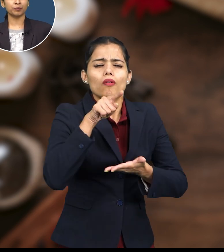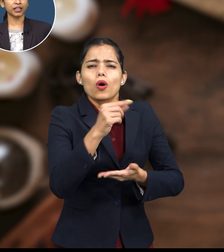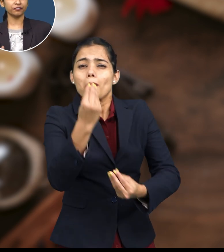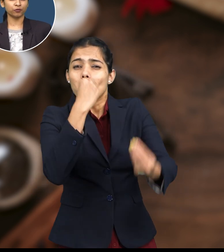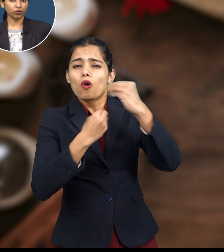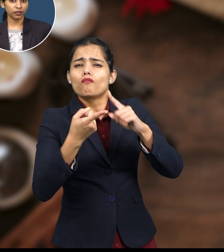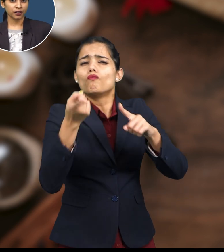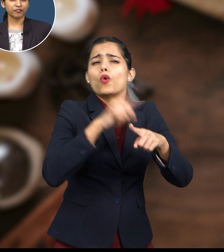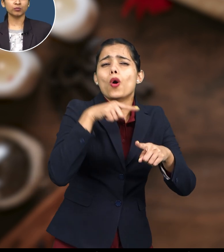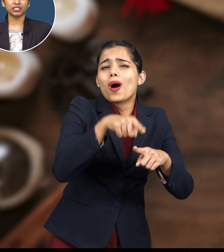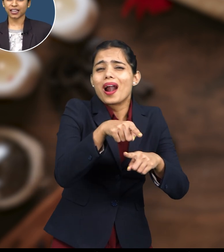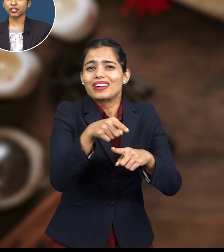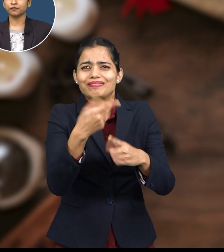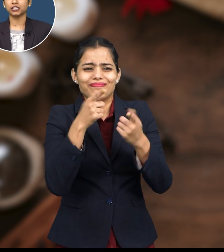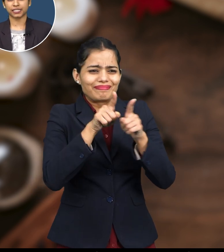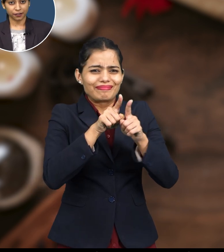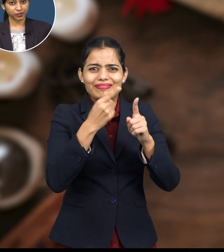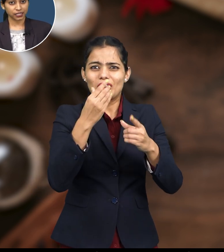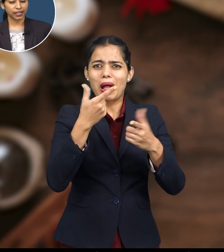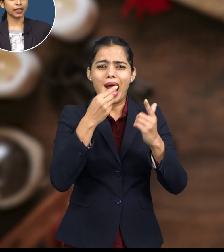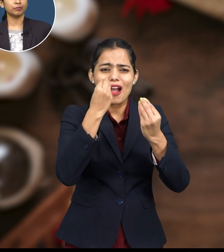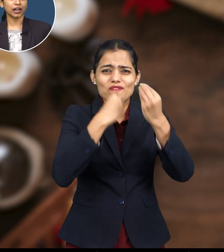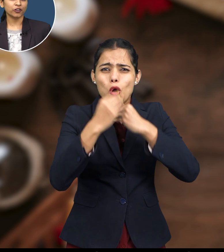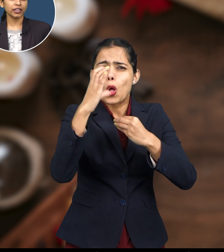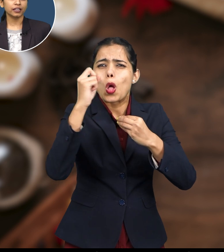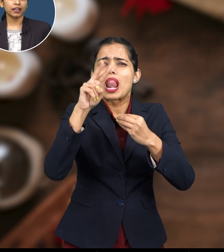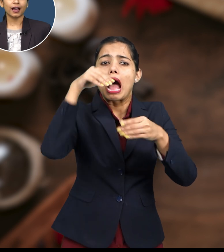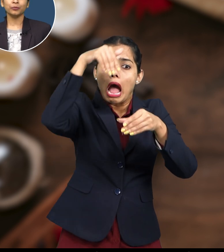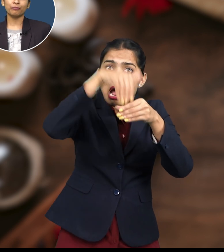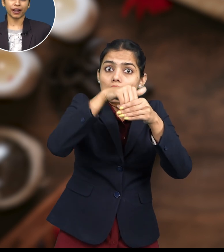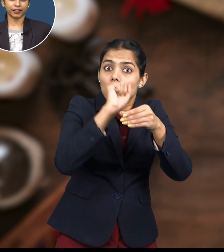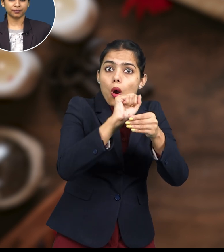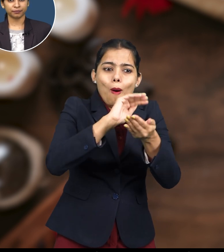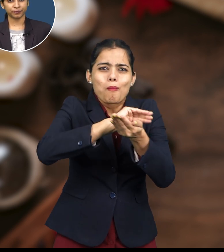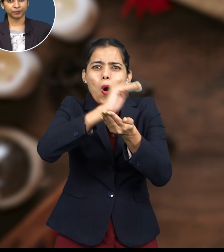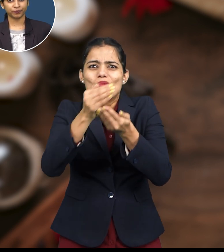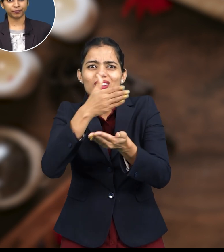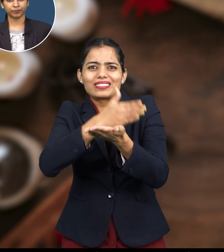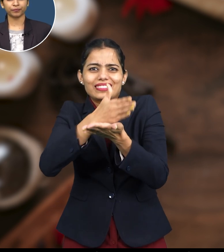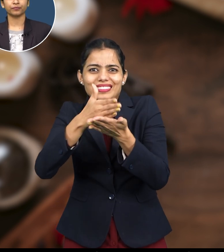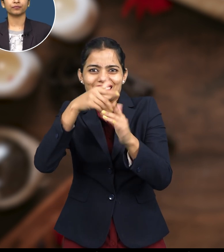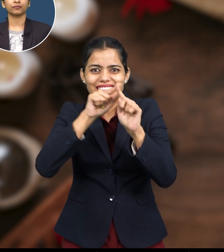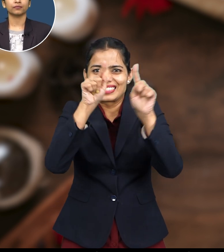They obtain food from starchy foodstuffs like bakri and bread.